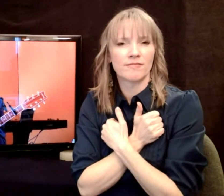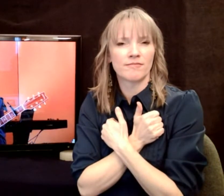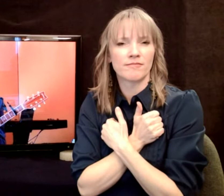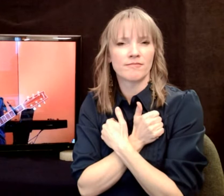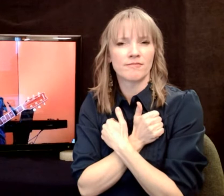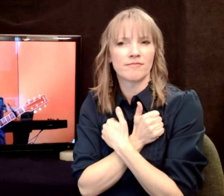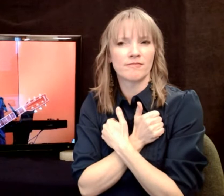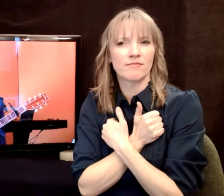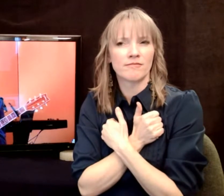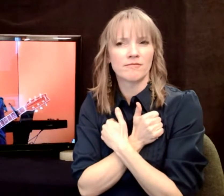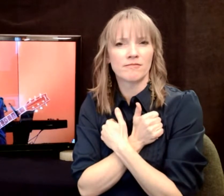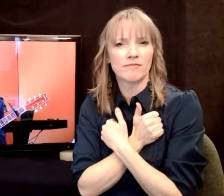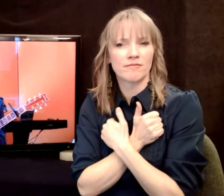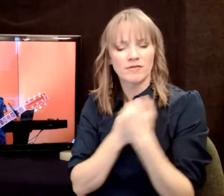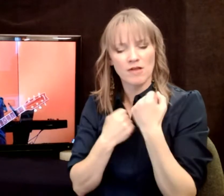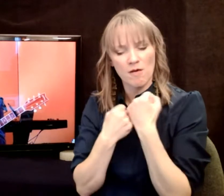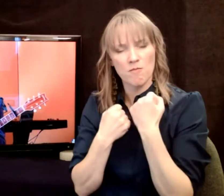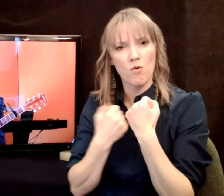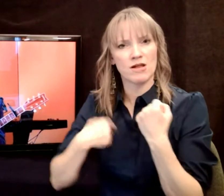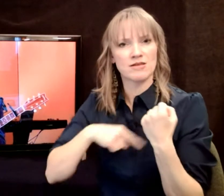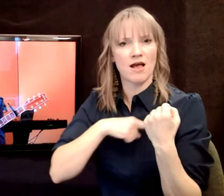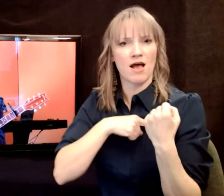that holds us in its hands right now.